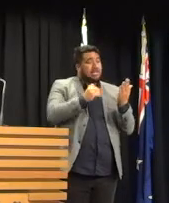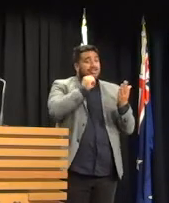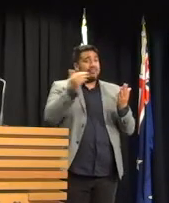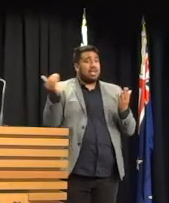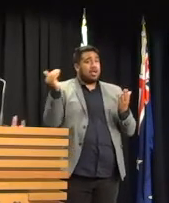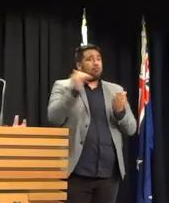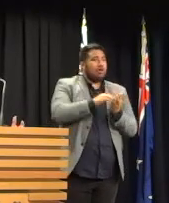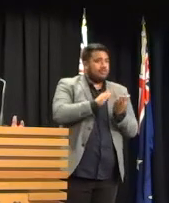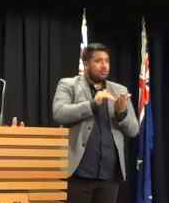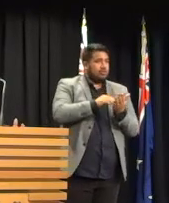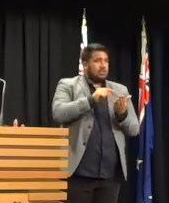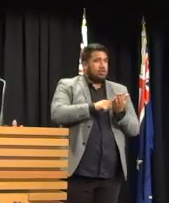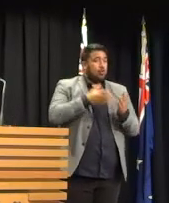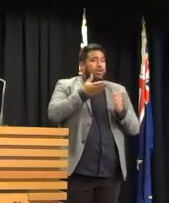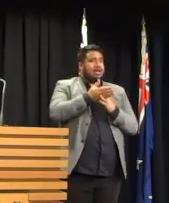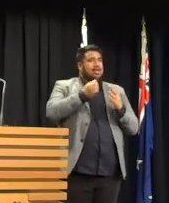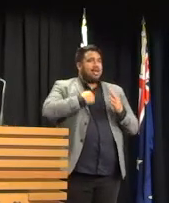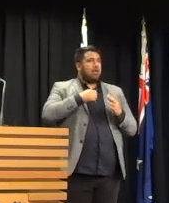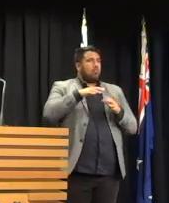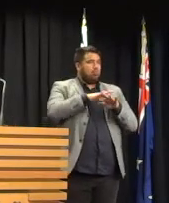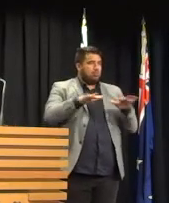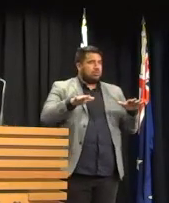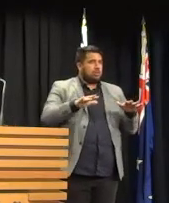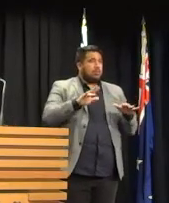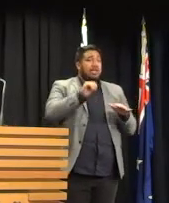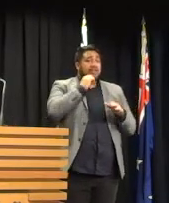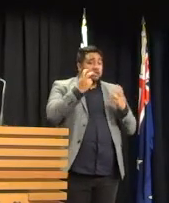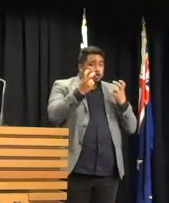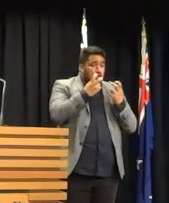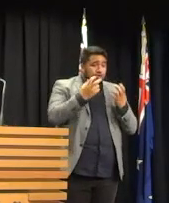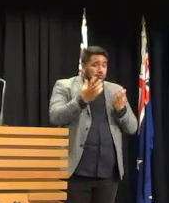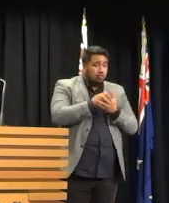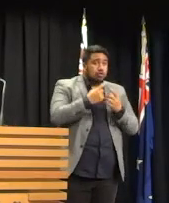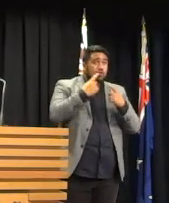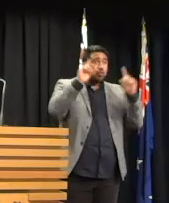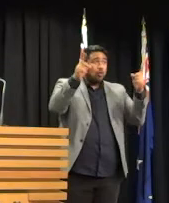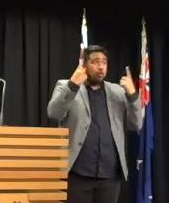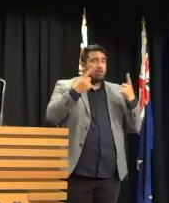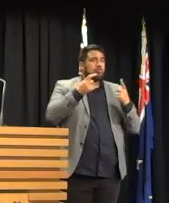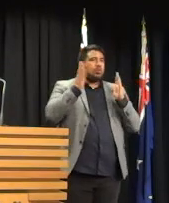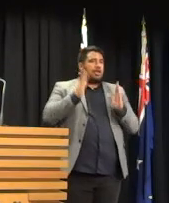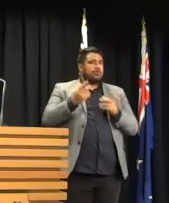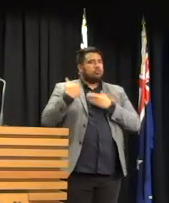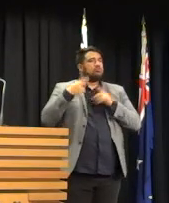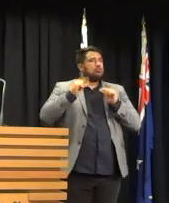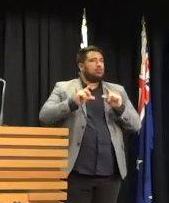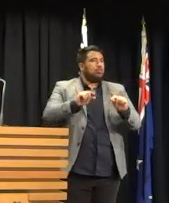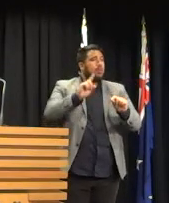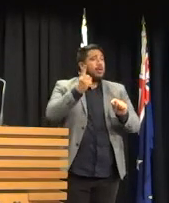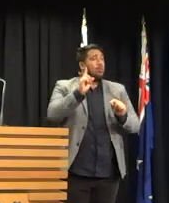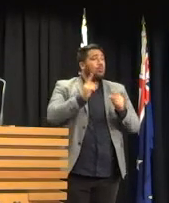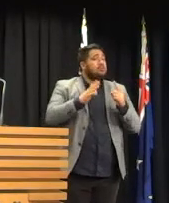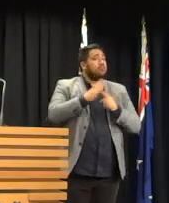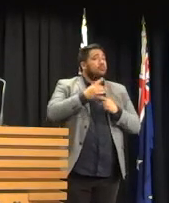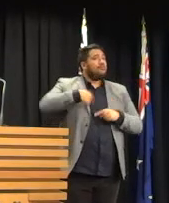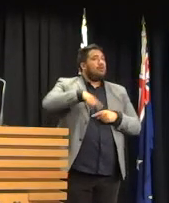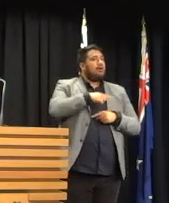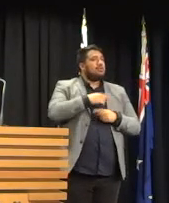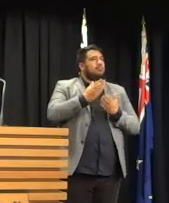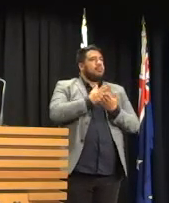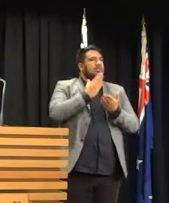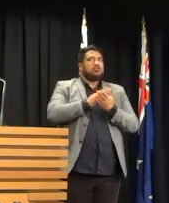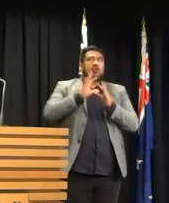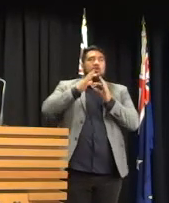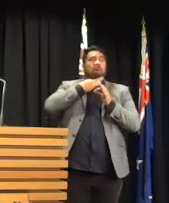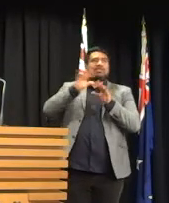for us, of course, if a search and rescue is called, you have to undertake one. But what matters for us is actually preventing anyone being put at risk